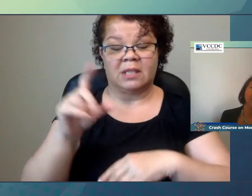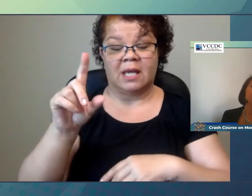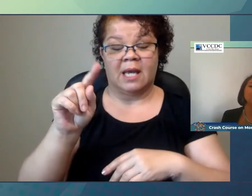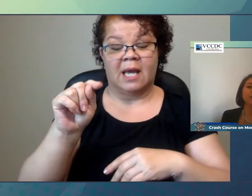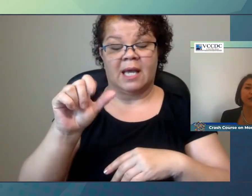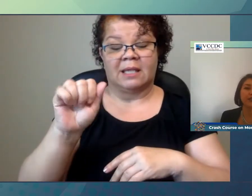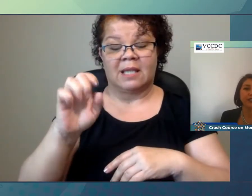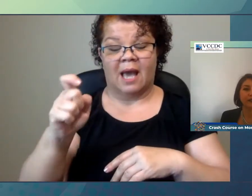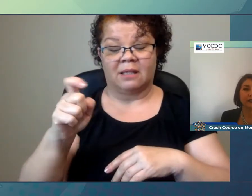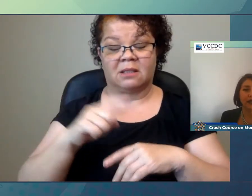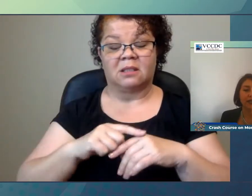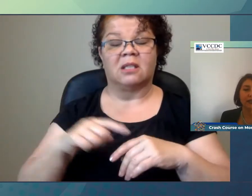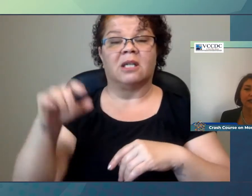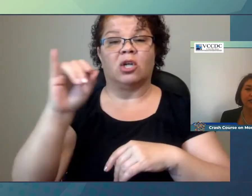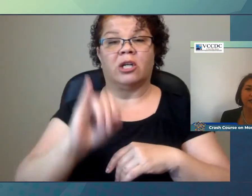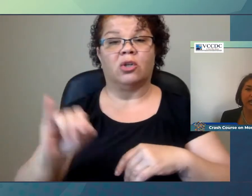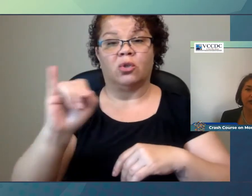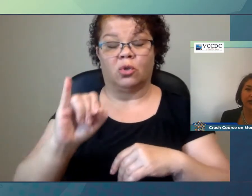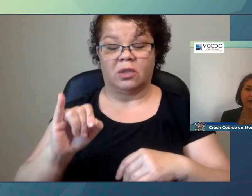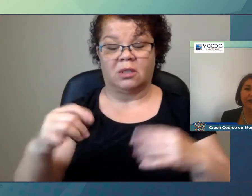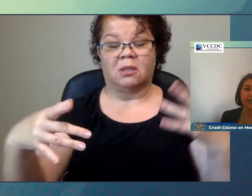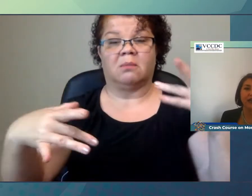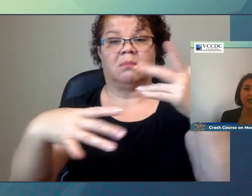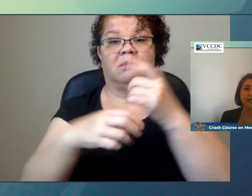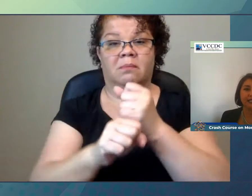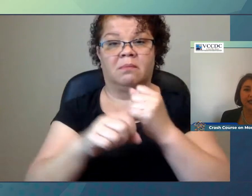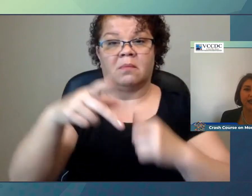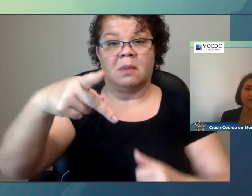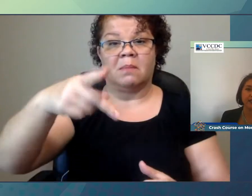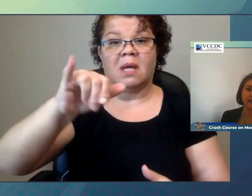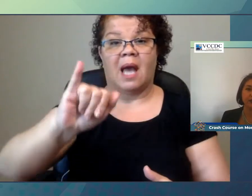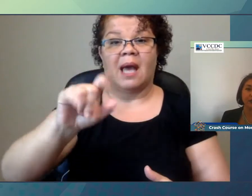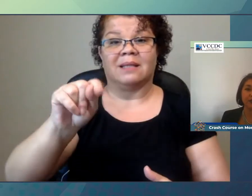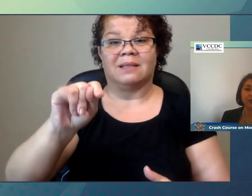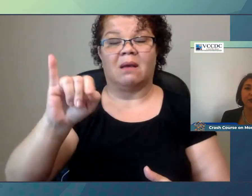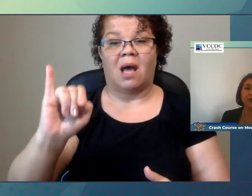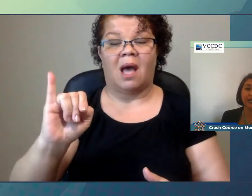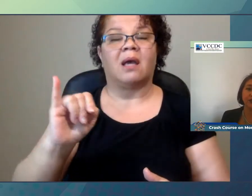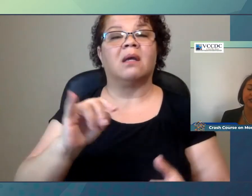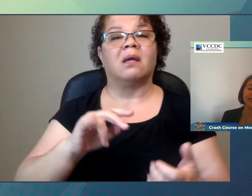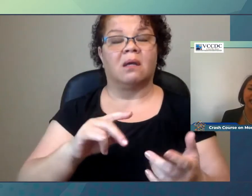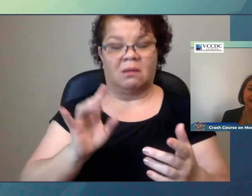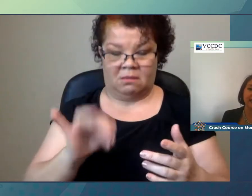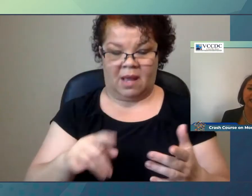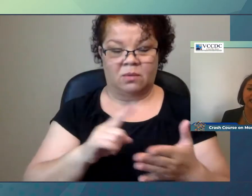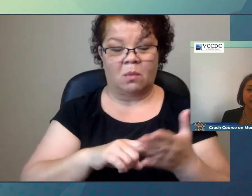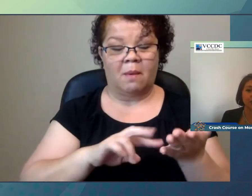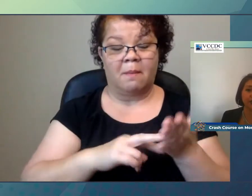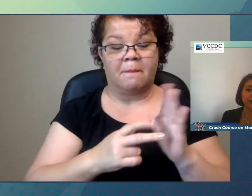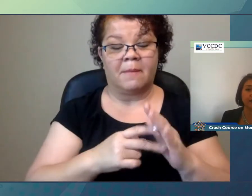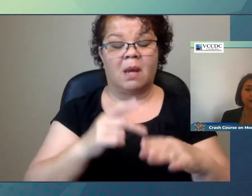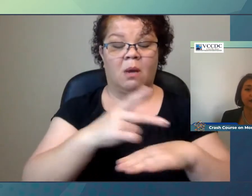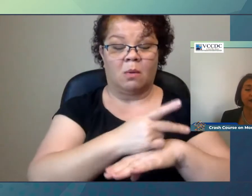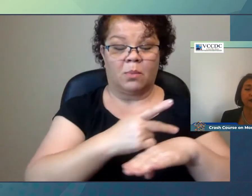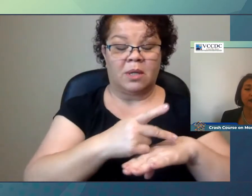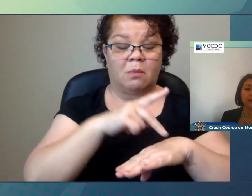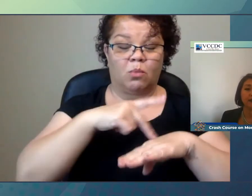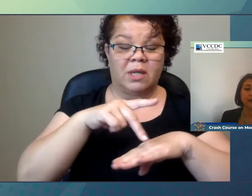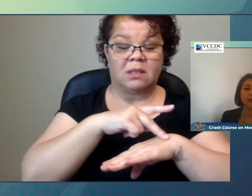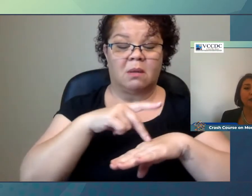PITI. You will hear this a lot. This acronym, PITI, stands for Principal, Interest, Taxes, and